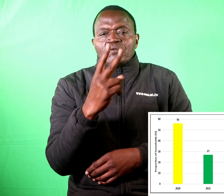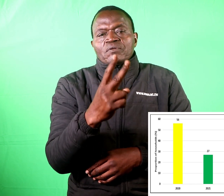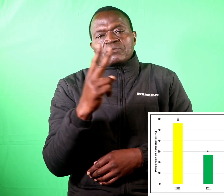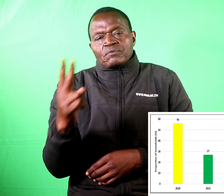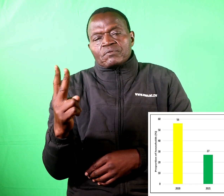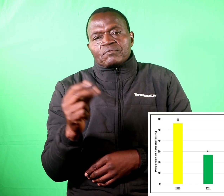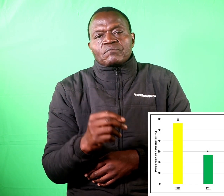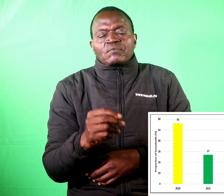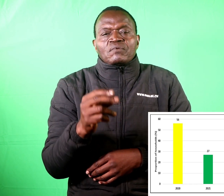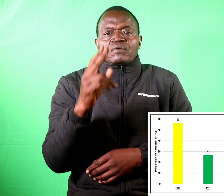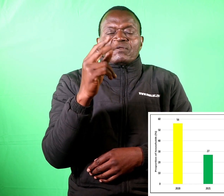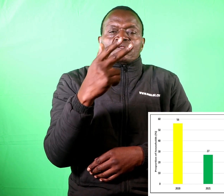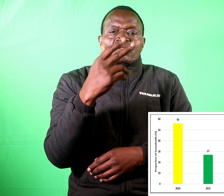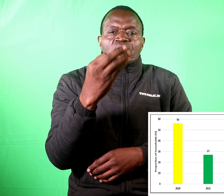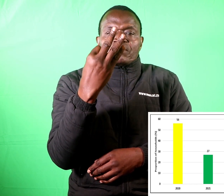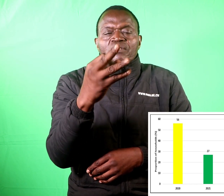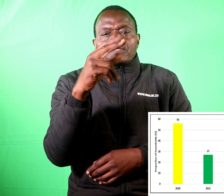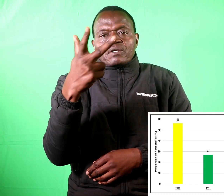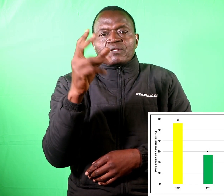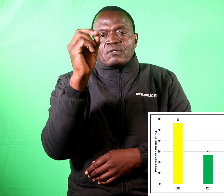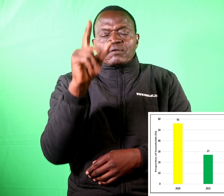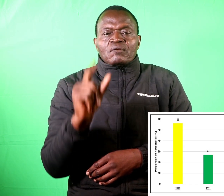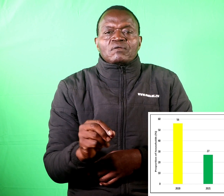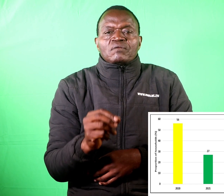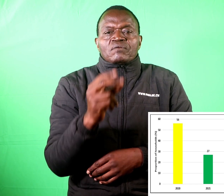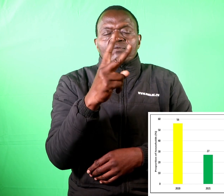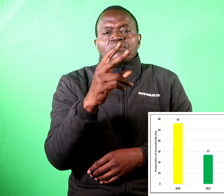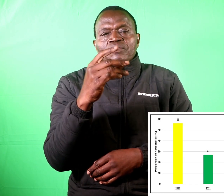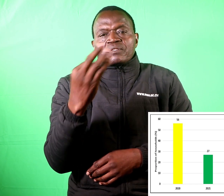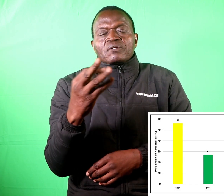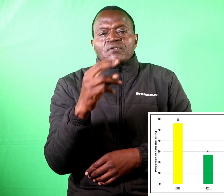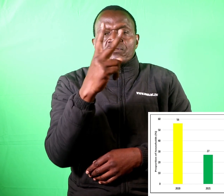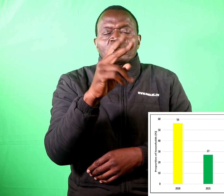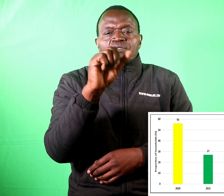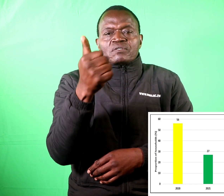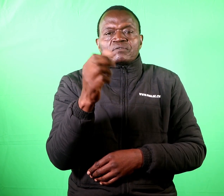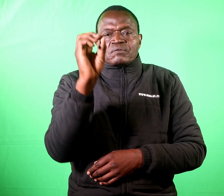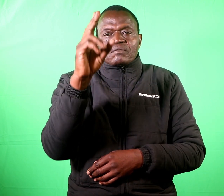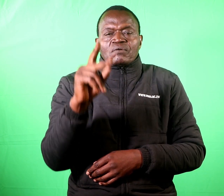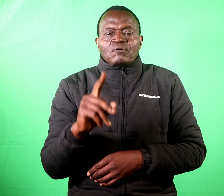2022, 38%, 2023, 26%.